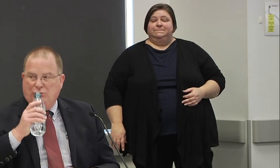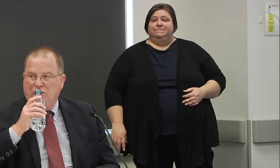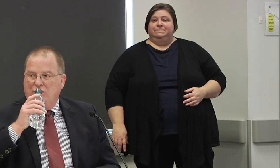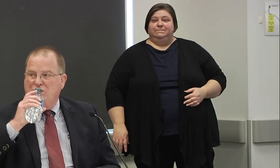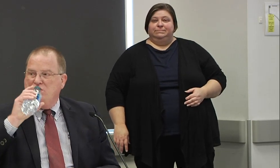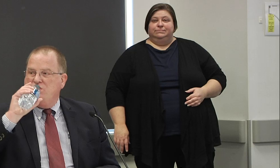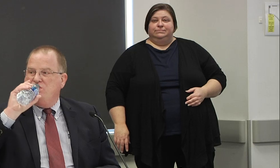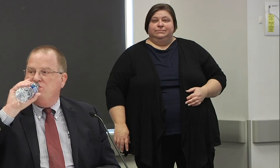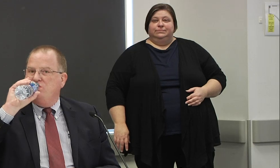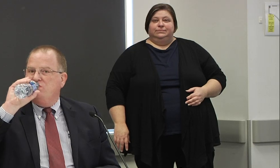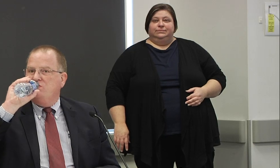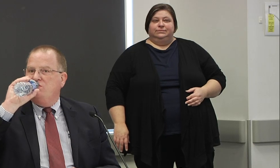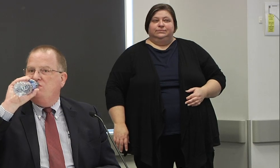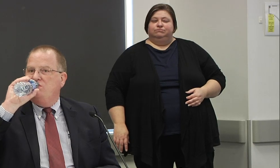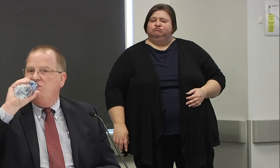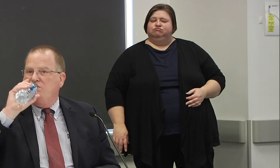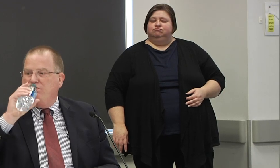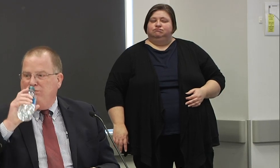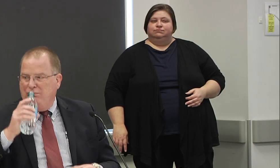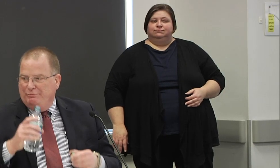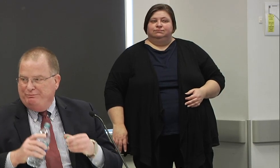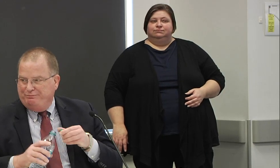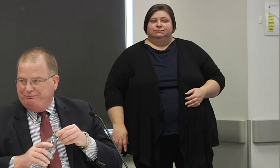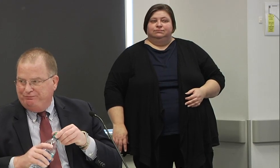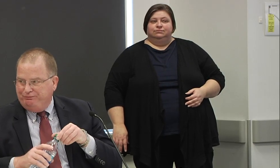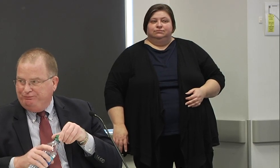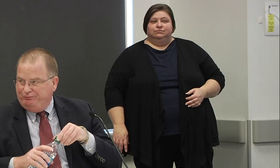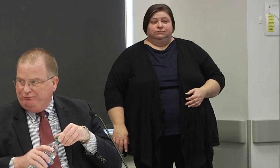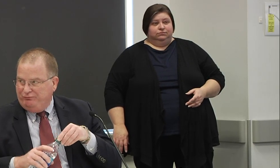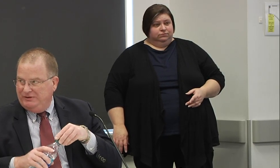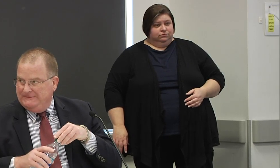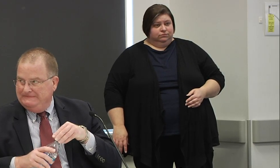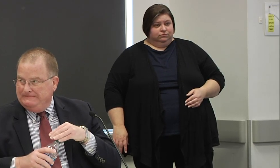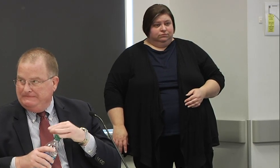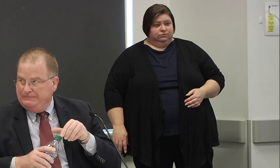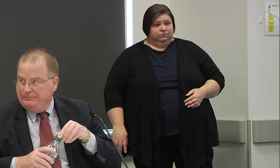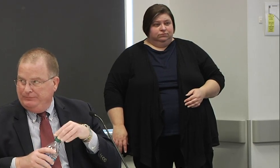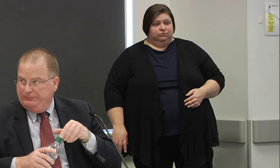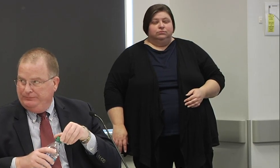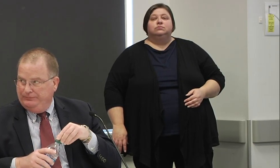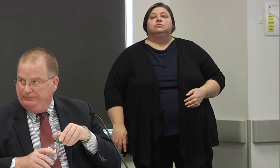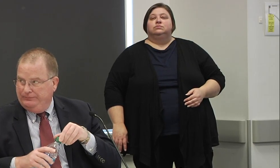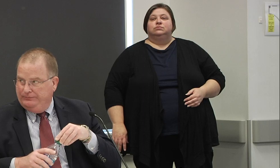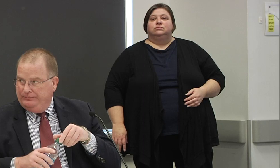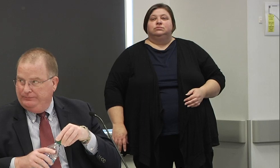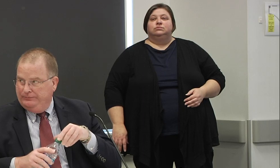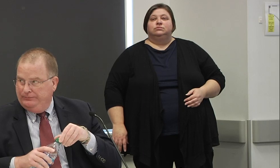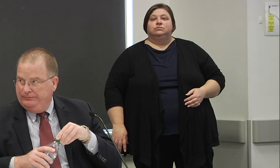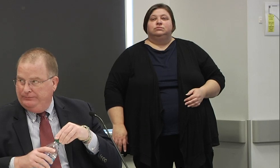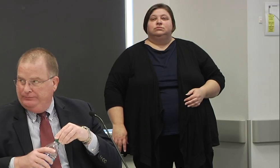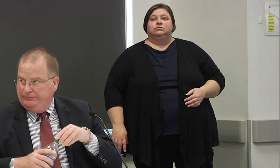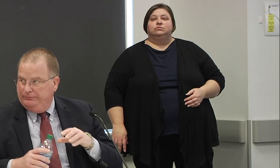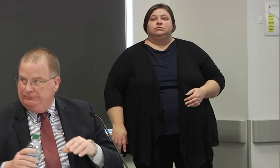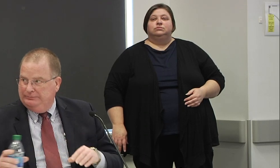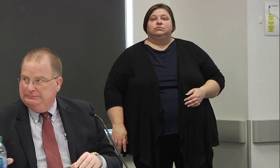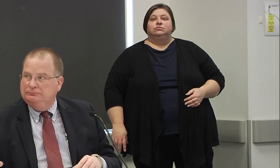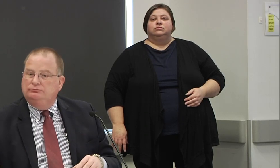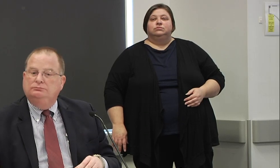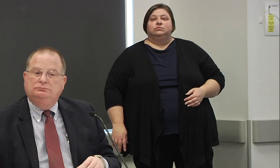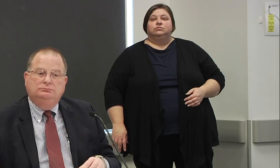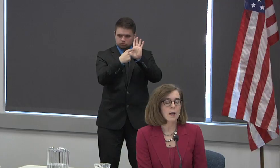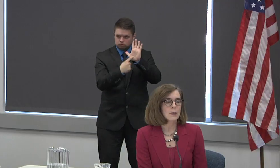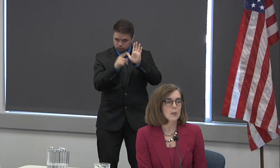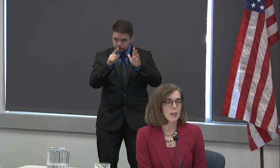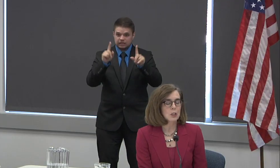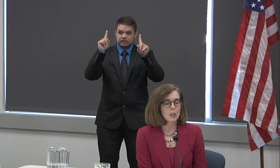the gradual reopening and the additional requirements, including testing, contact tracing,